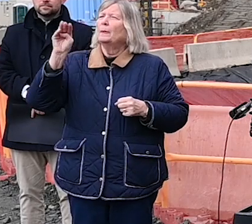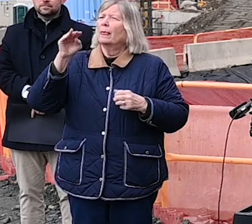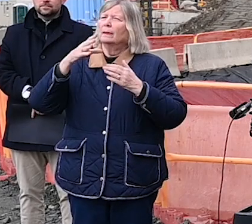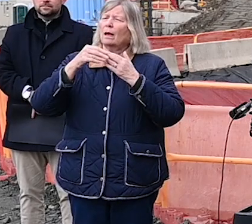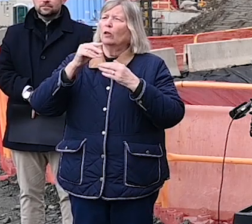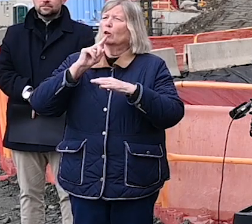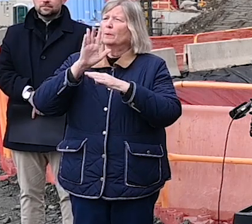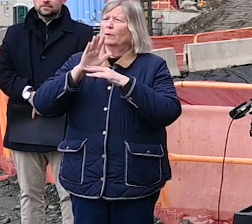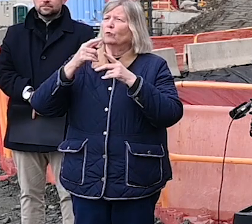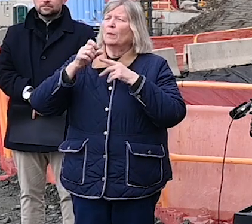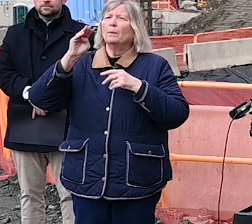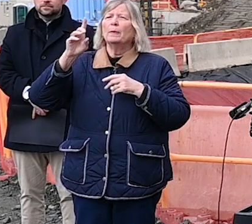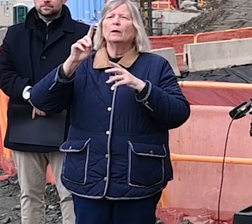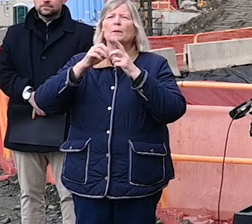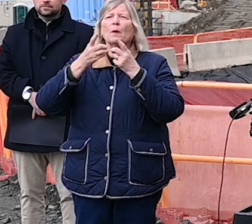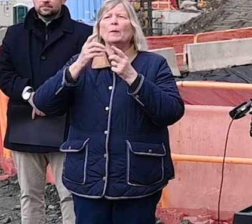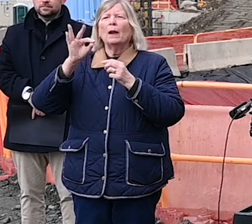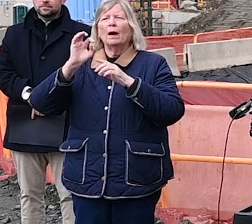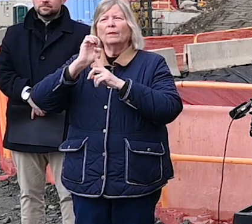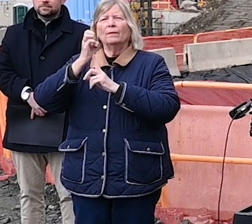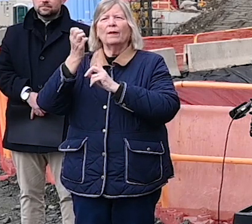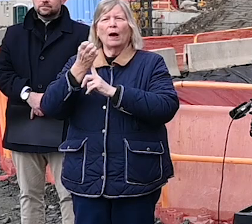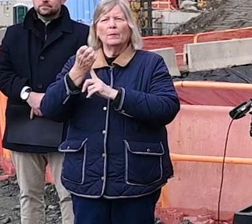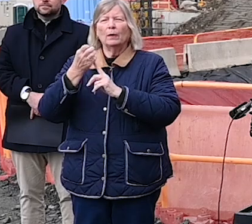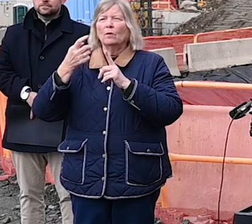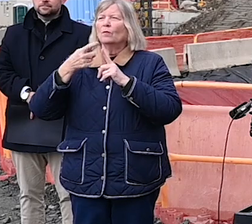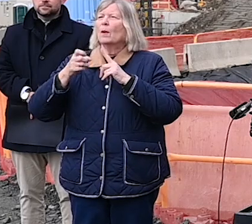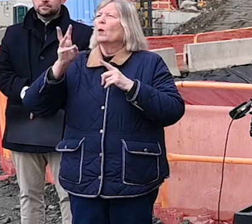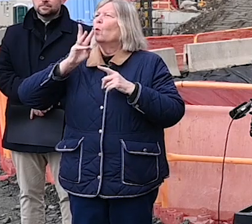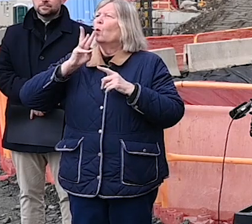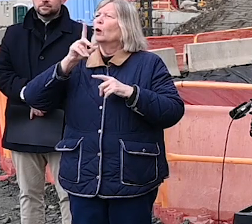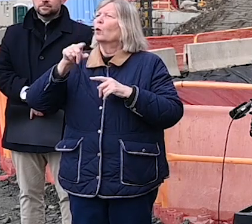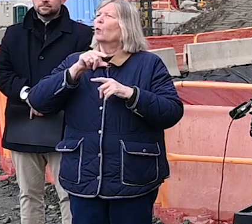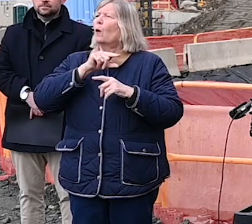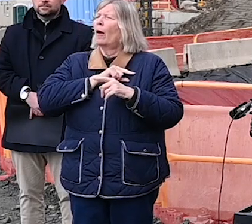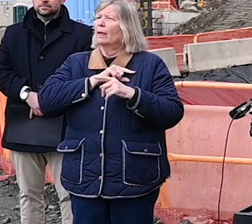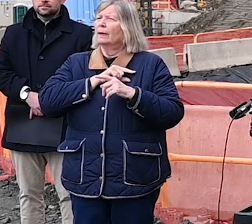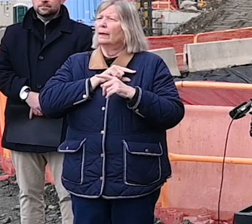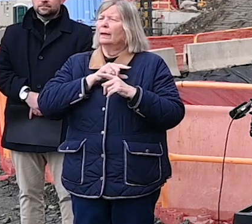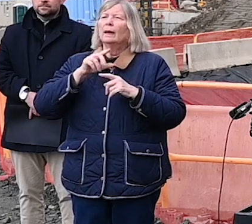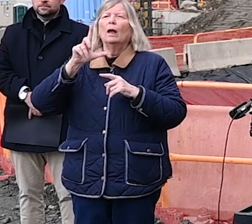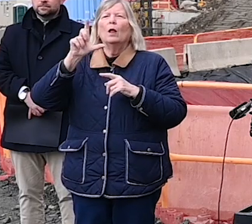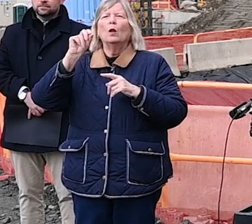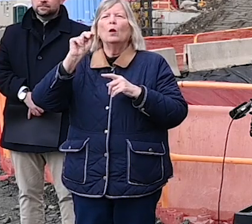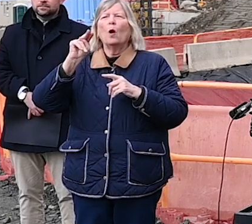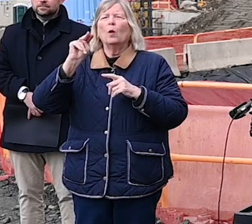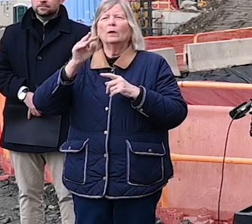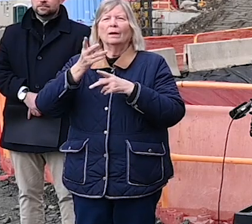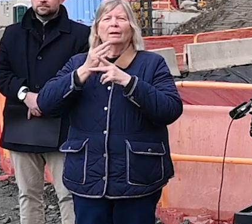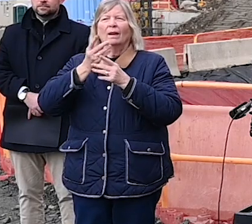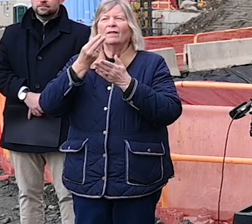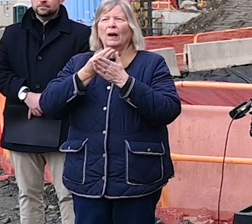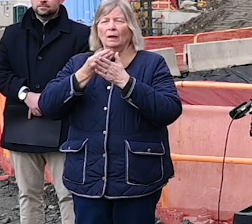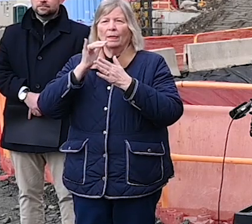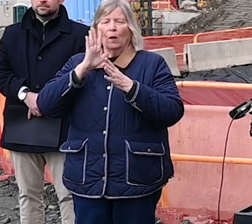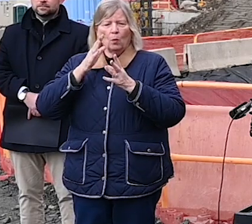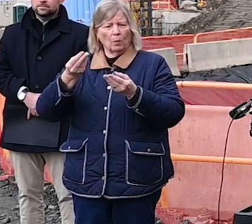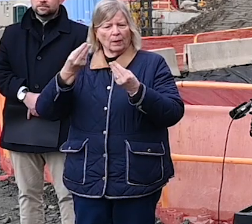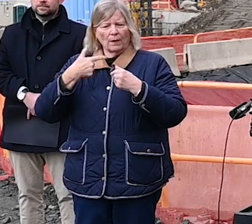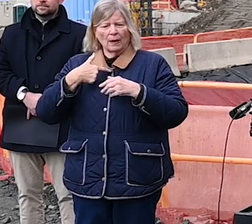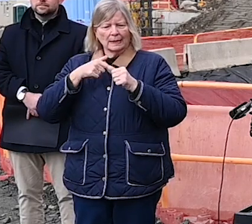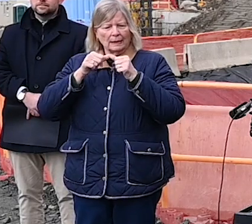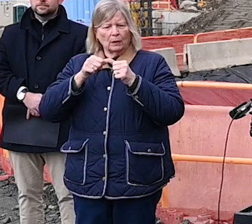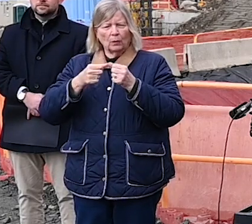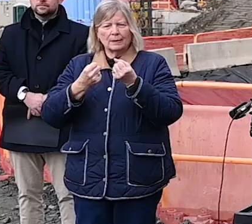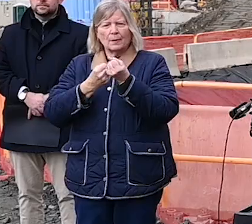million commitment from Maryland's Department of the Environment from the Water Quality State Revolving Loan Fund that will provide continued support